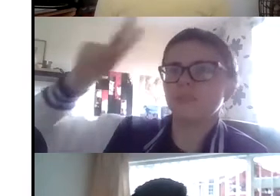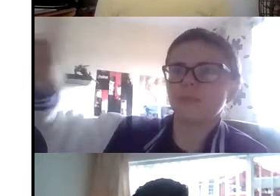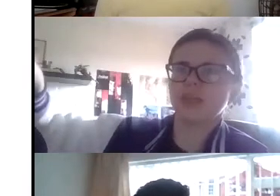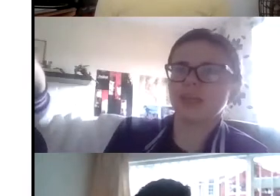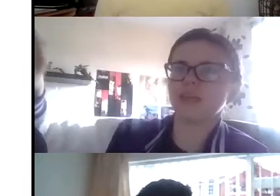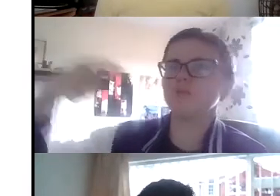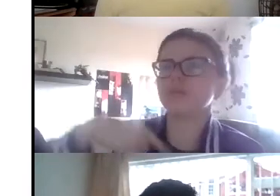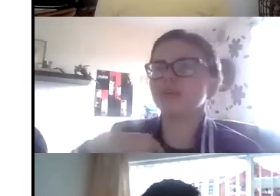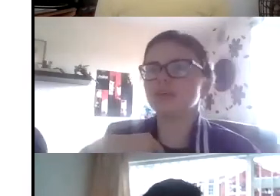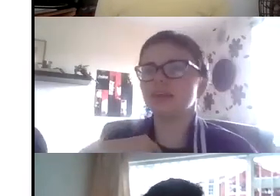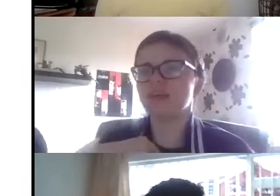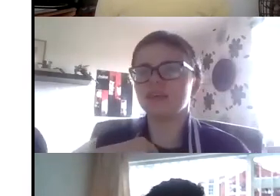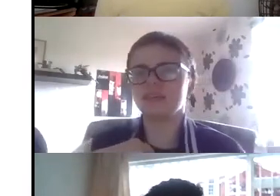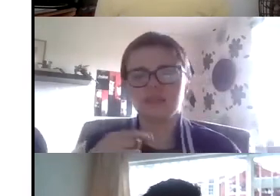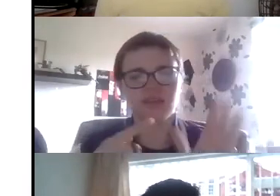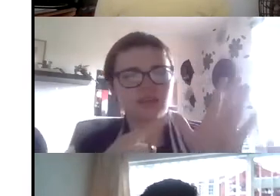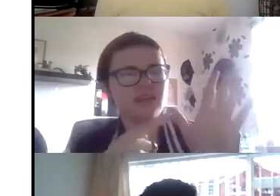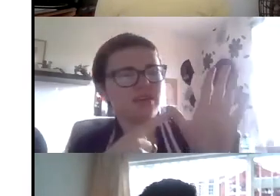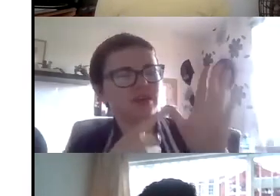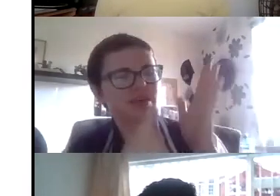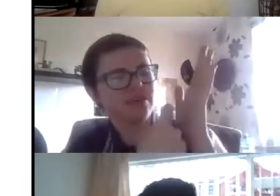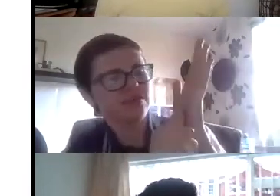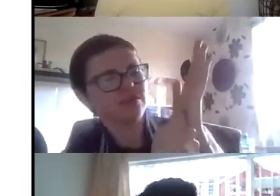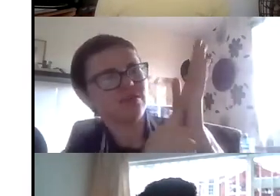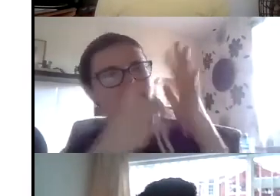Hello. Yeah, that's good.